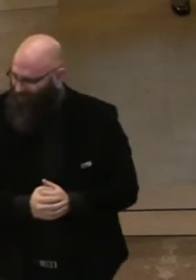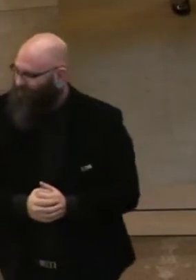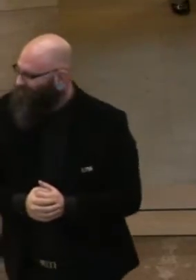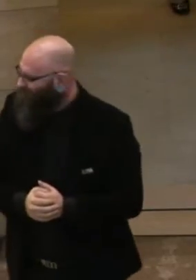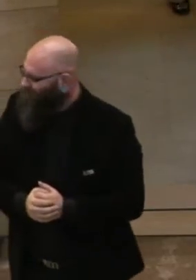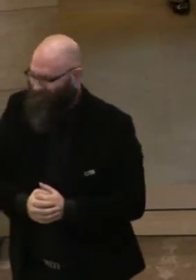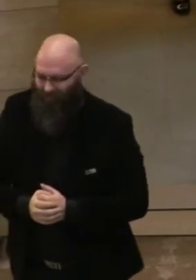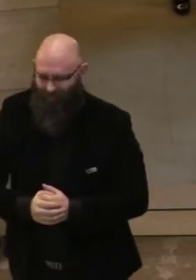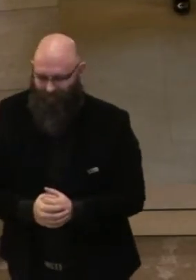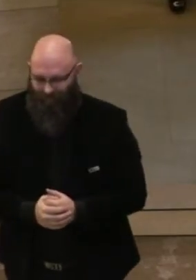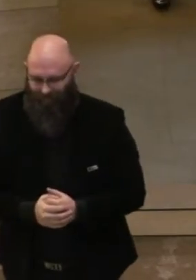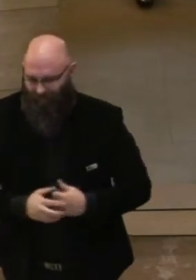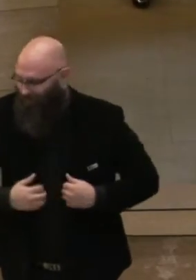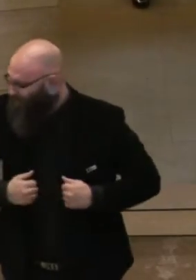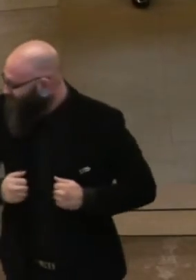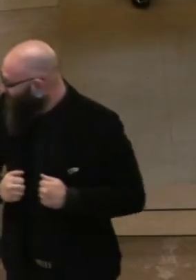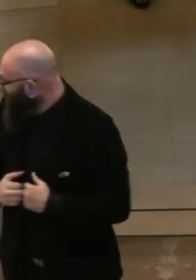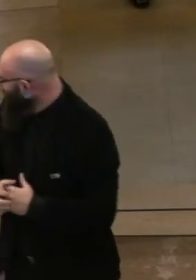literally.